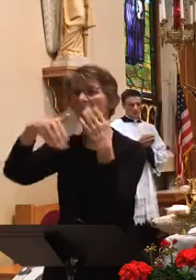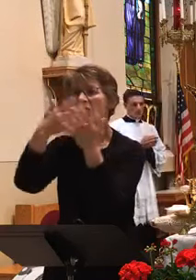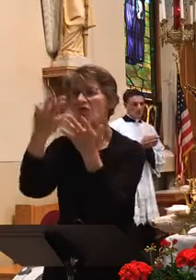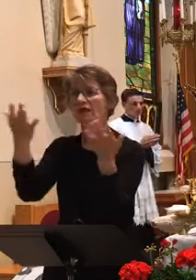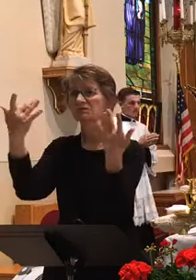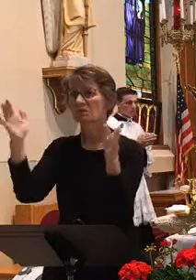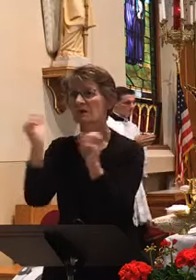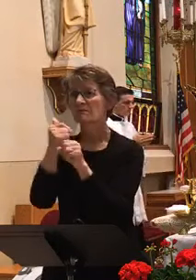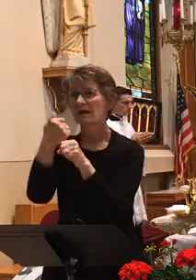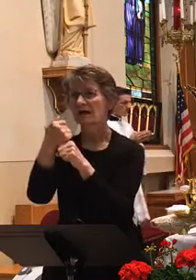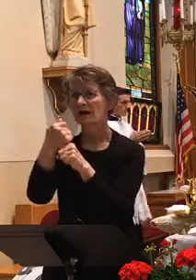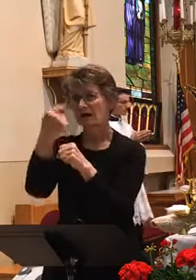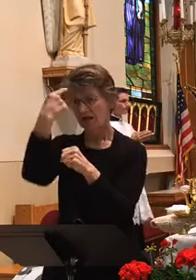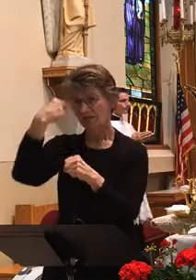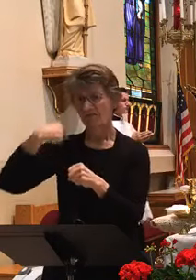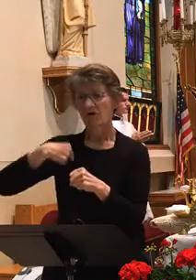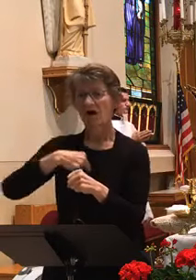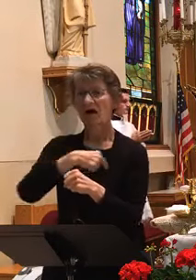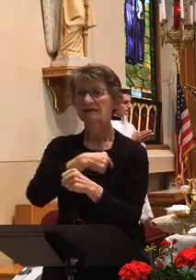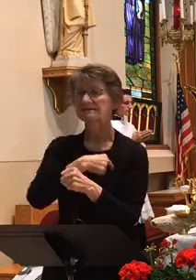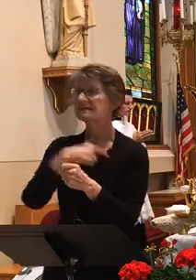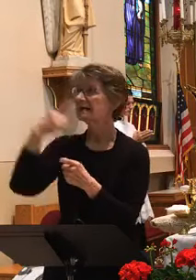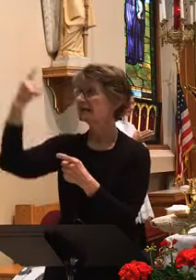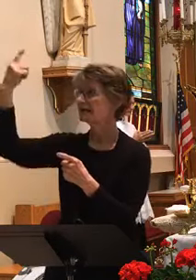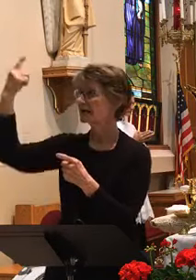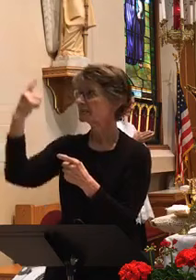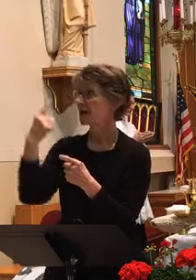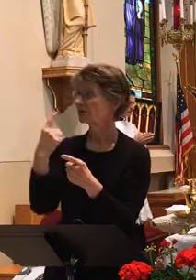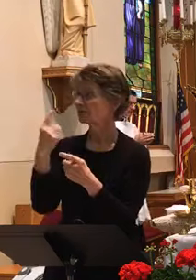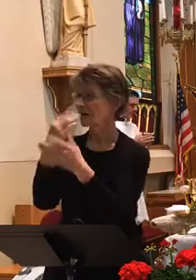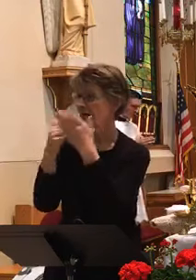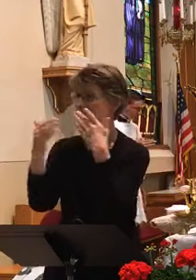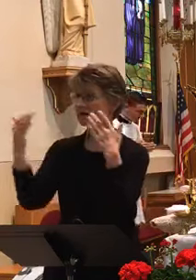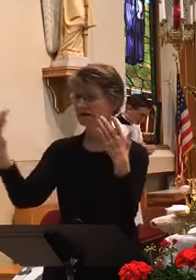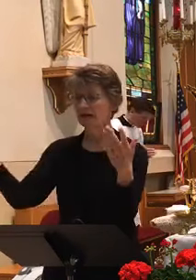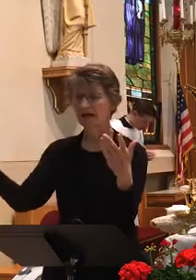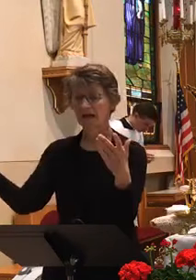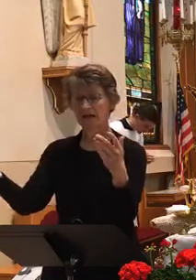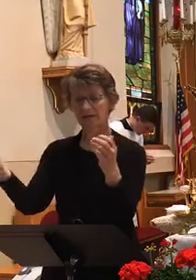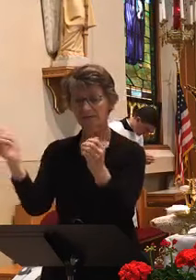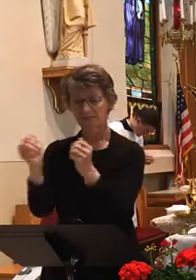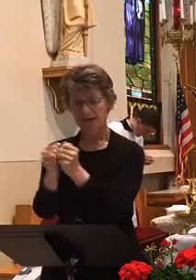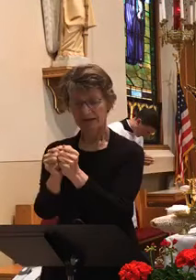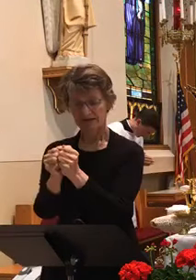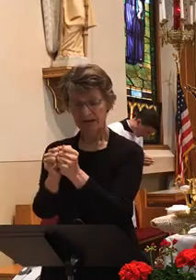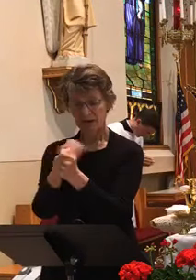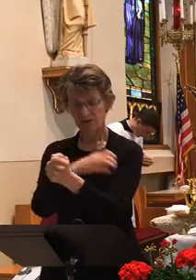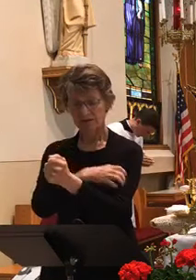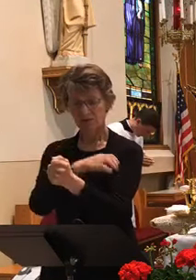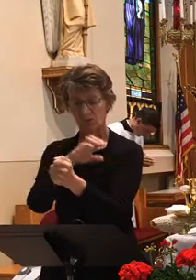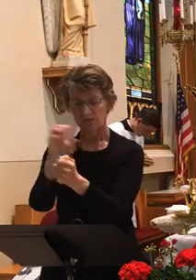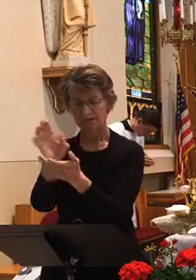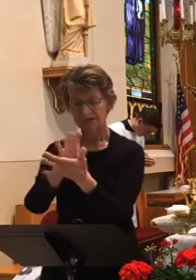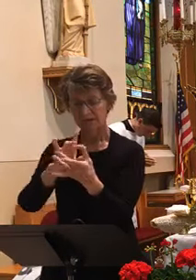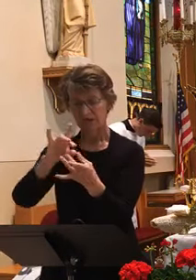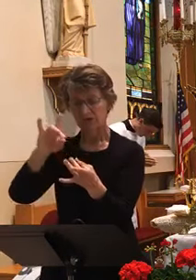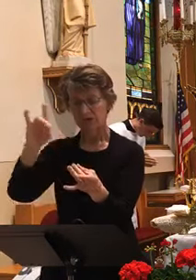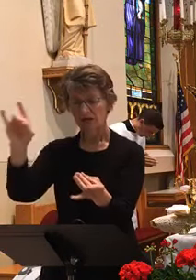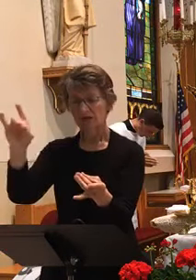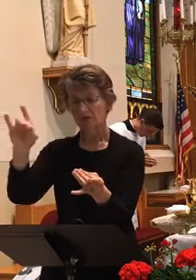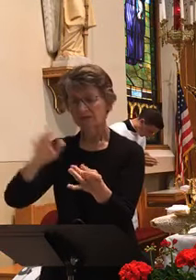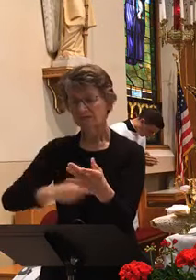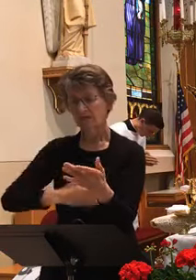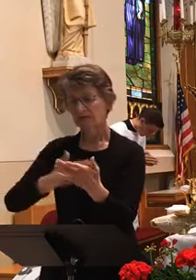made. For us men and for our salvation, he came down from heaven, and by the Holy Spirit